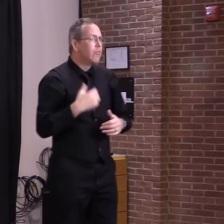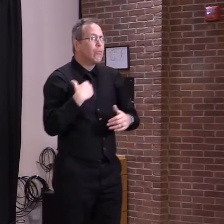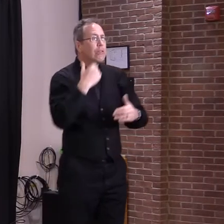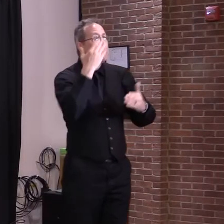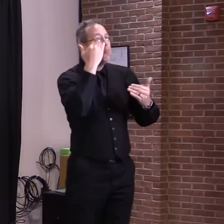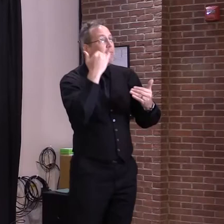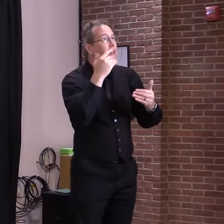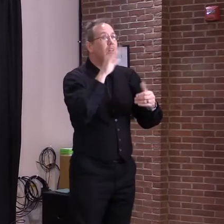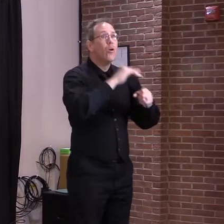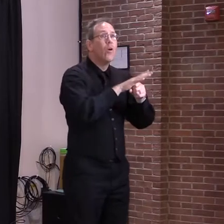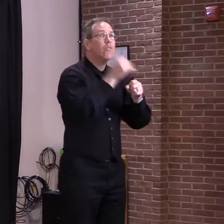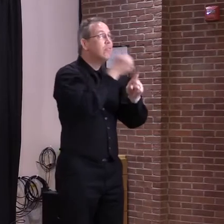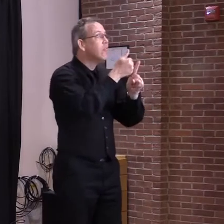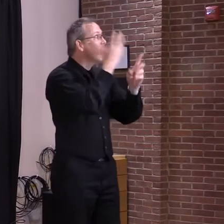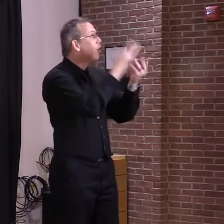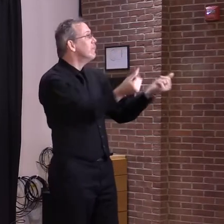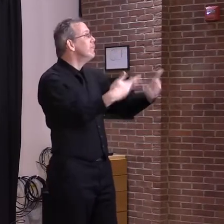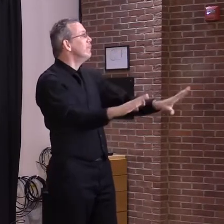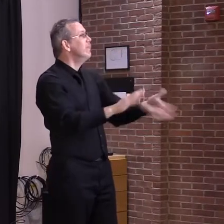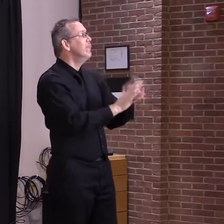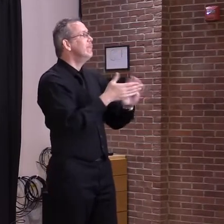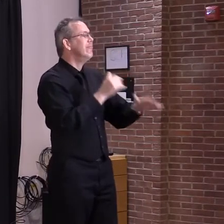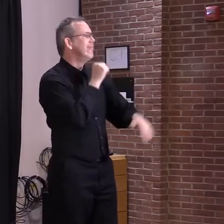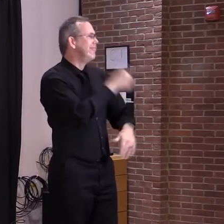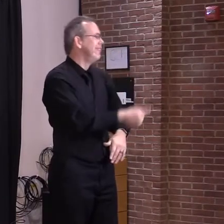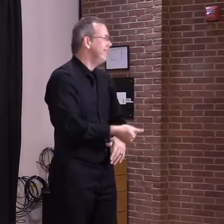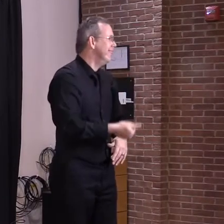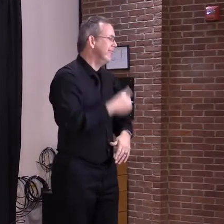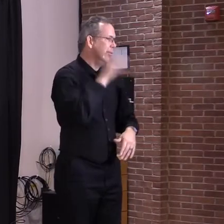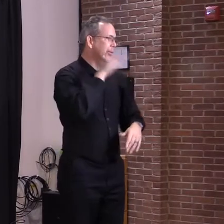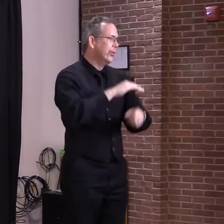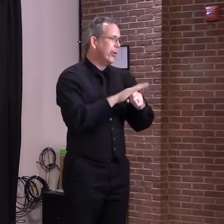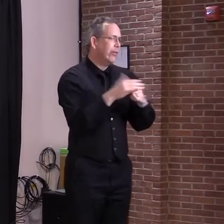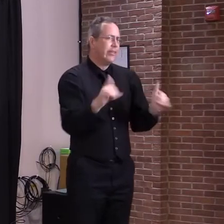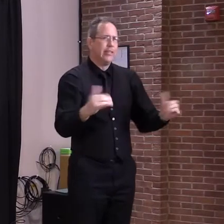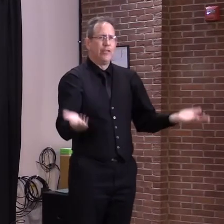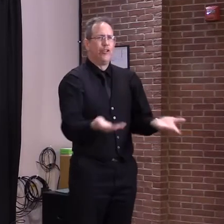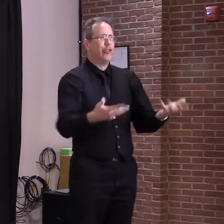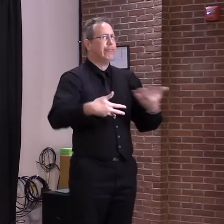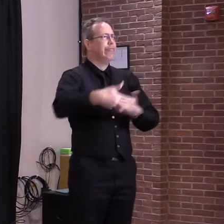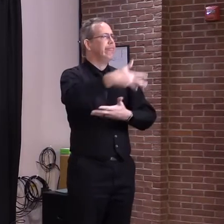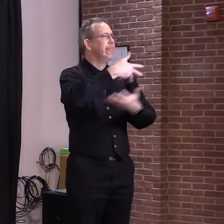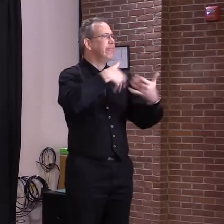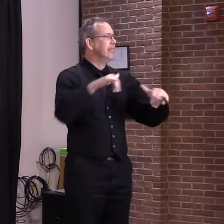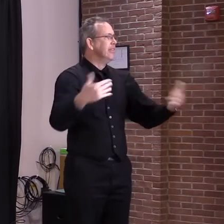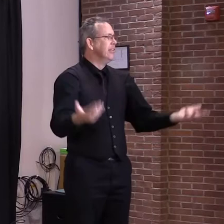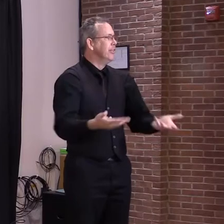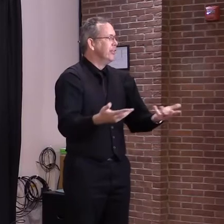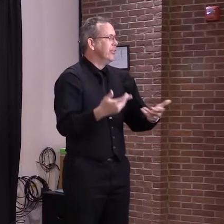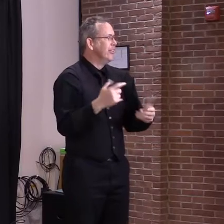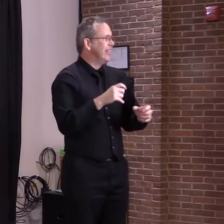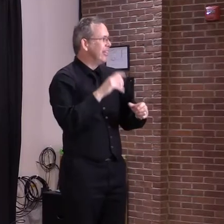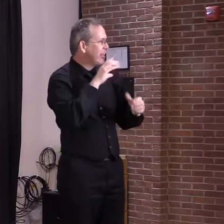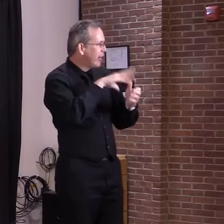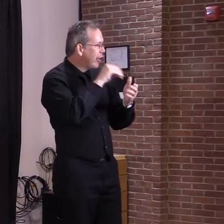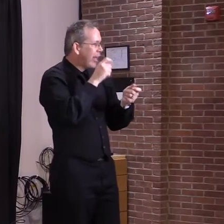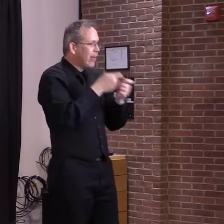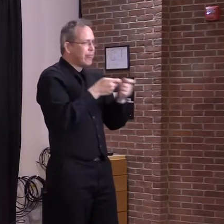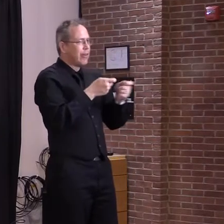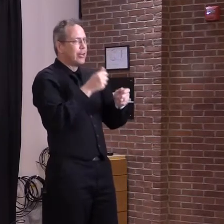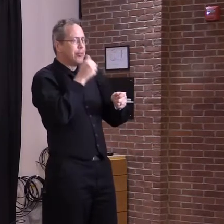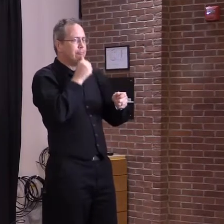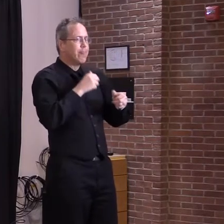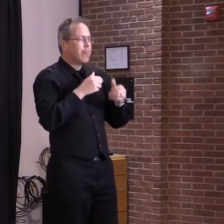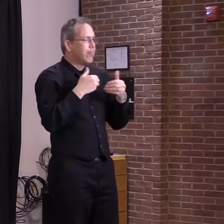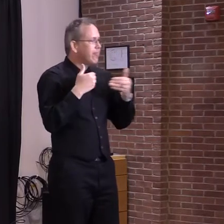to disappear. COVID is here to stay for a while, and we just need to learn how to manage it. And from the very beginning,